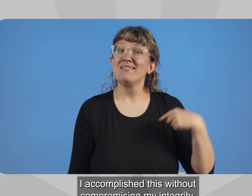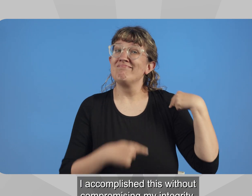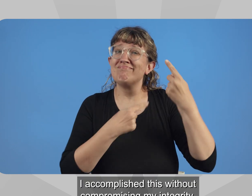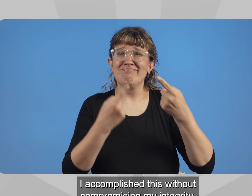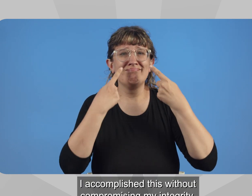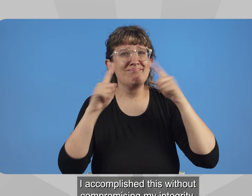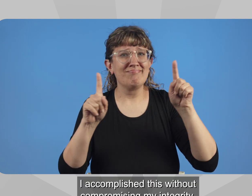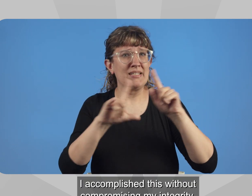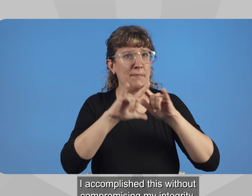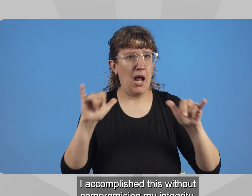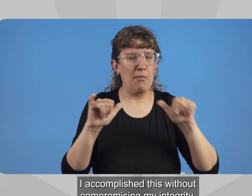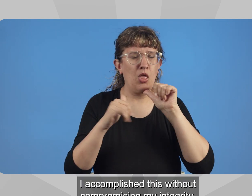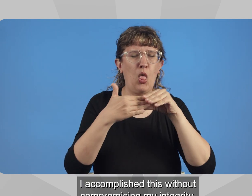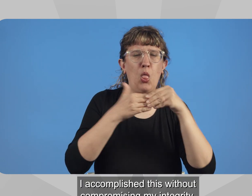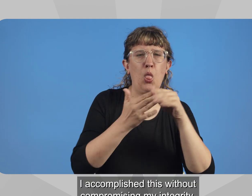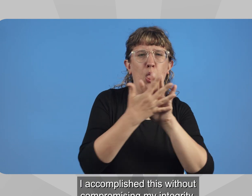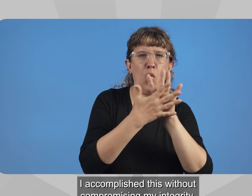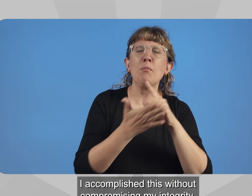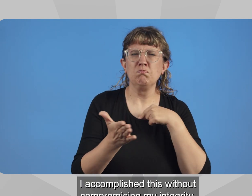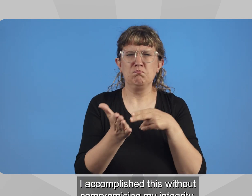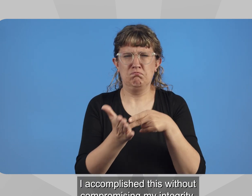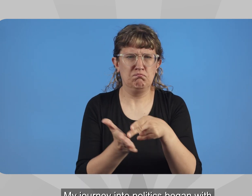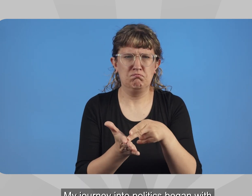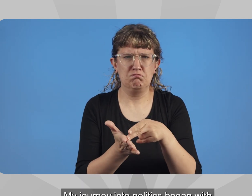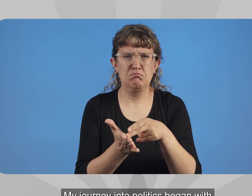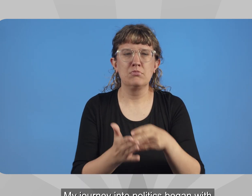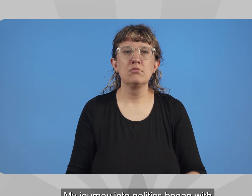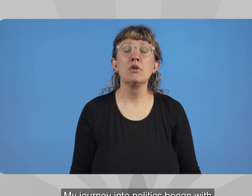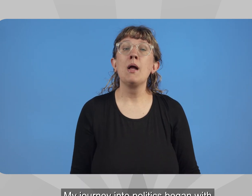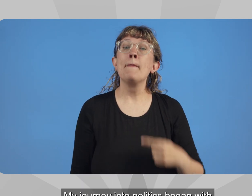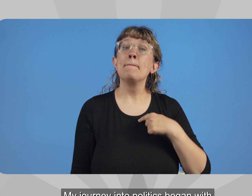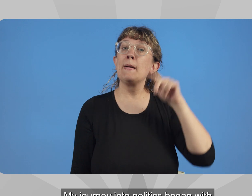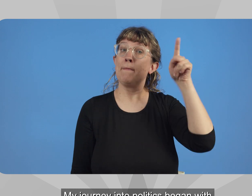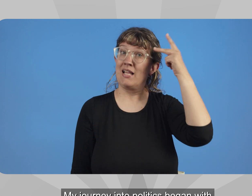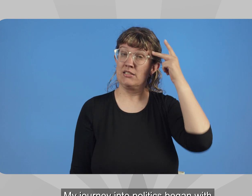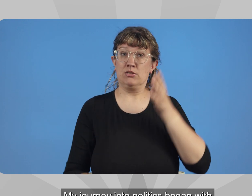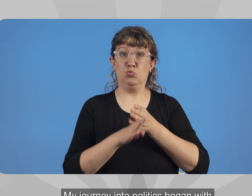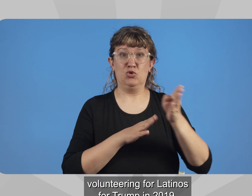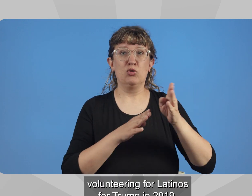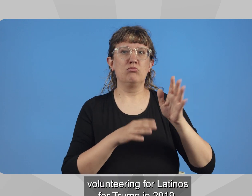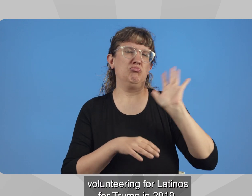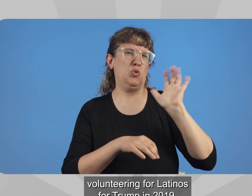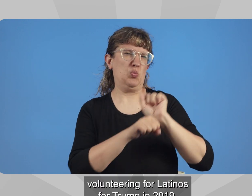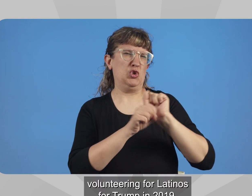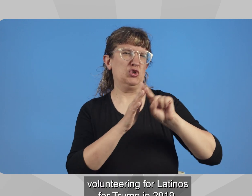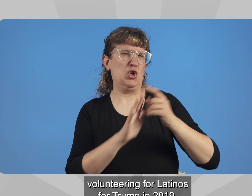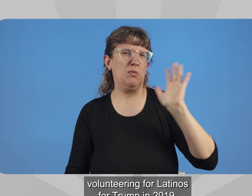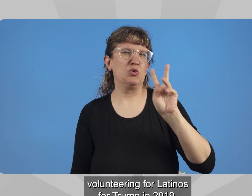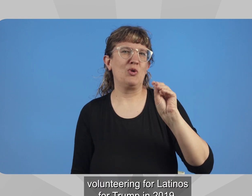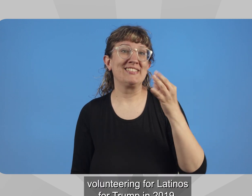I accomplished this without compromising my integrity. My journey into politics began with volunteering